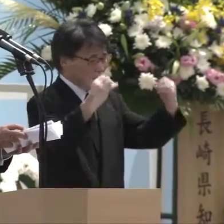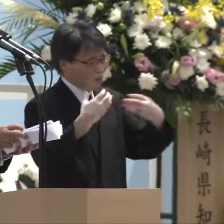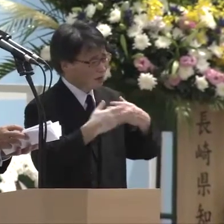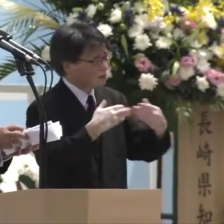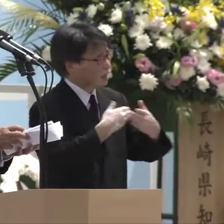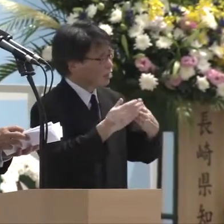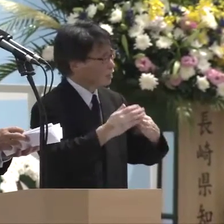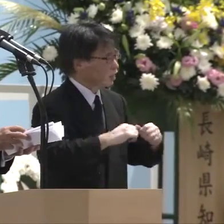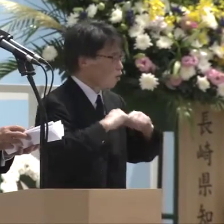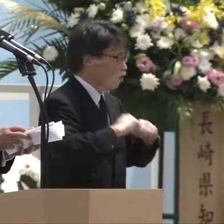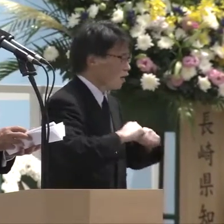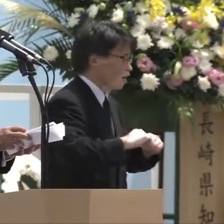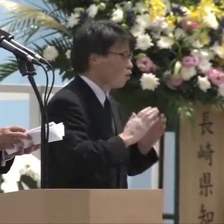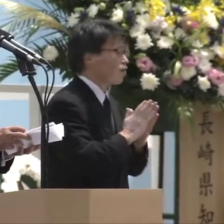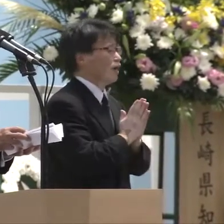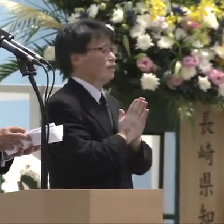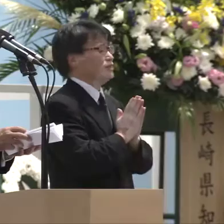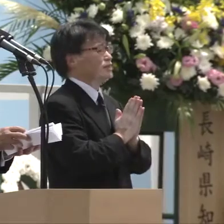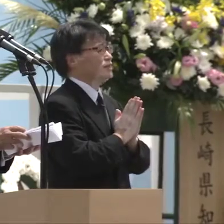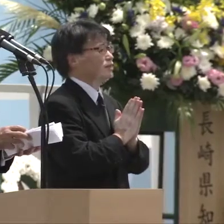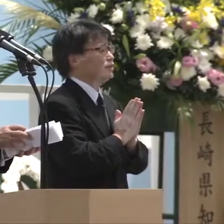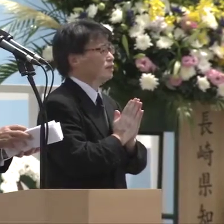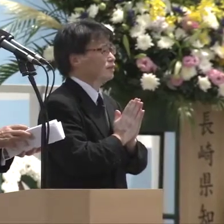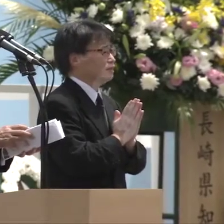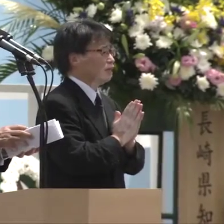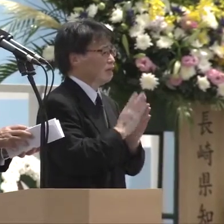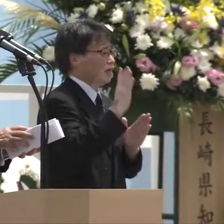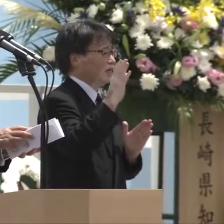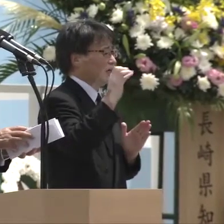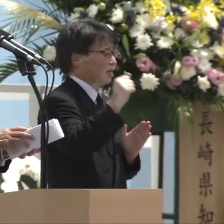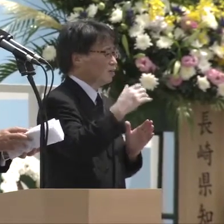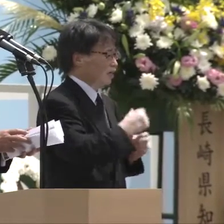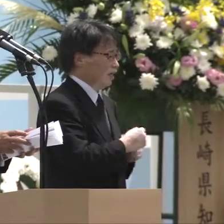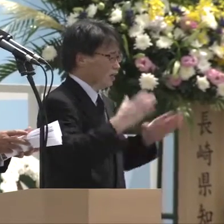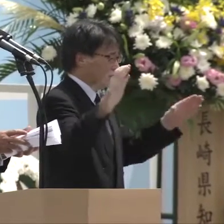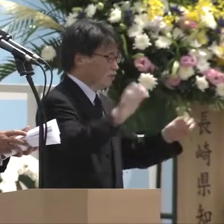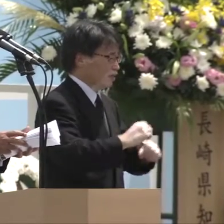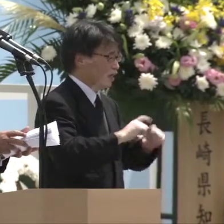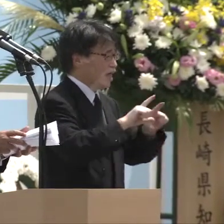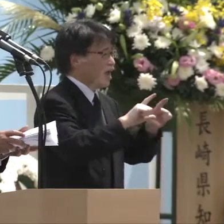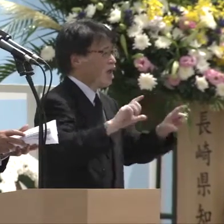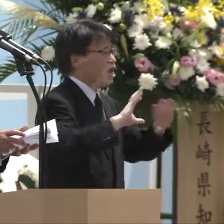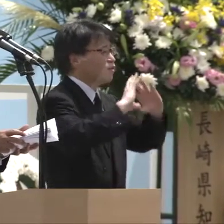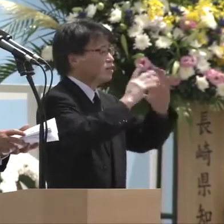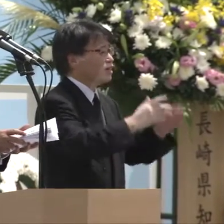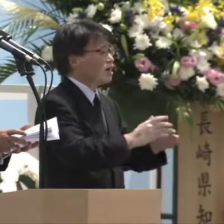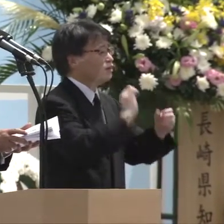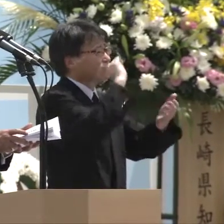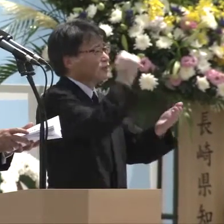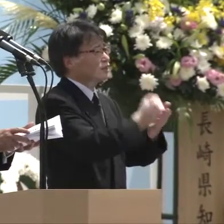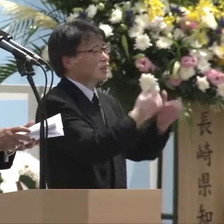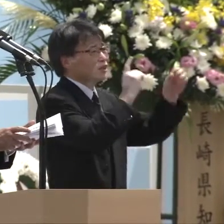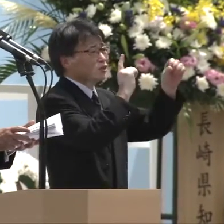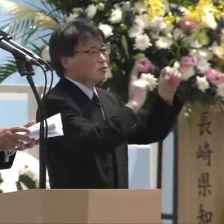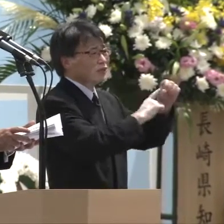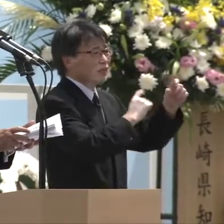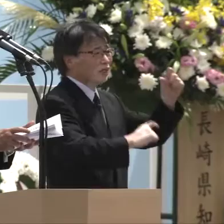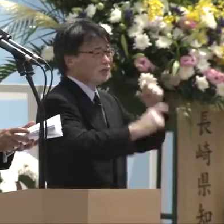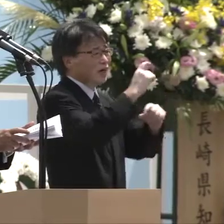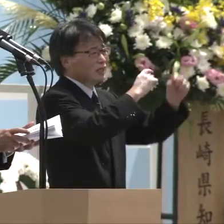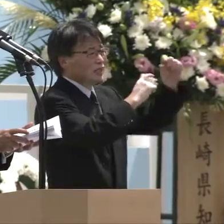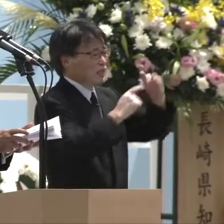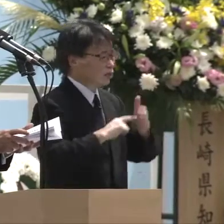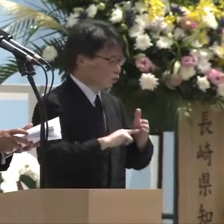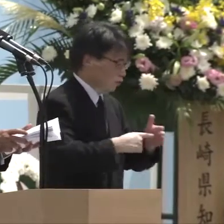the continued good health of the aging atomic bomb survivors and those experienced atomic bomb in and